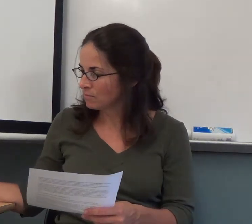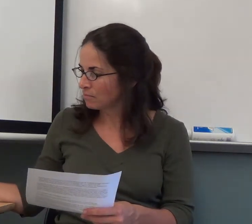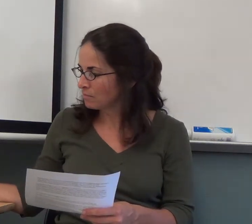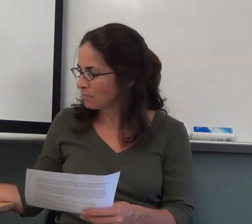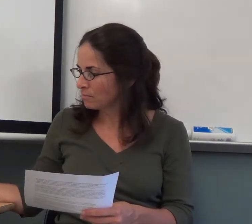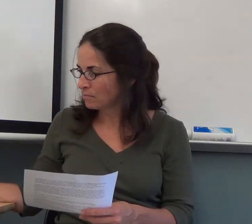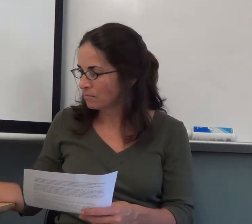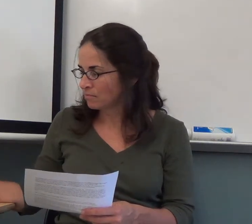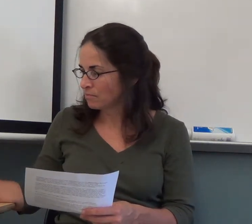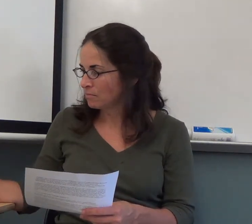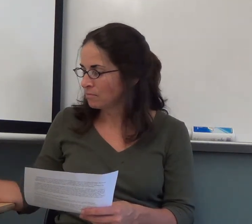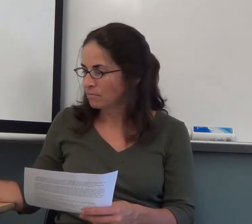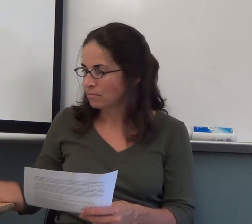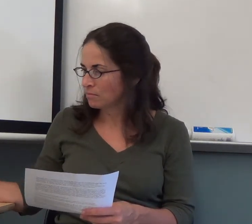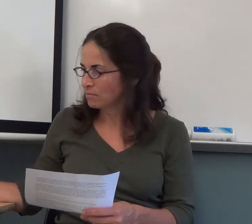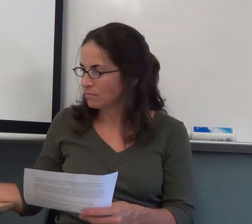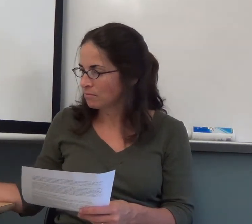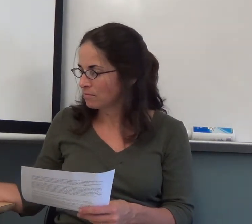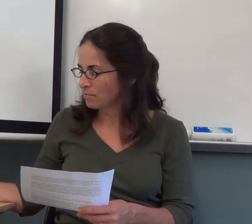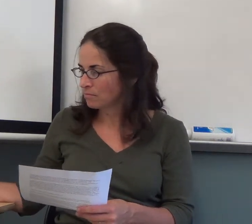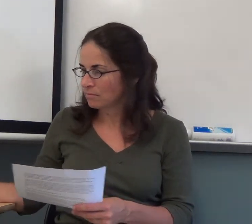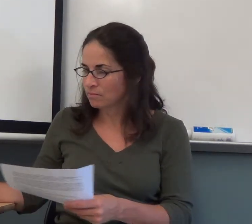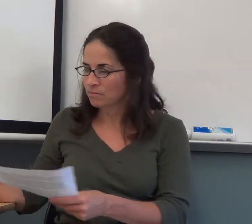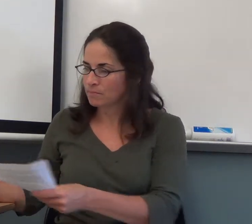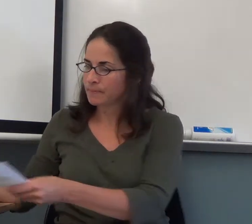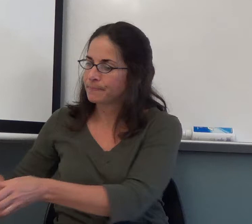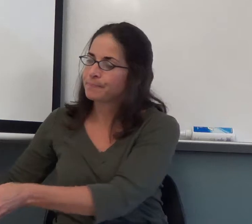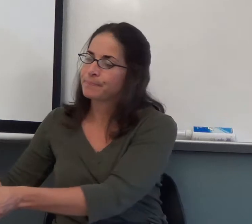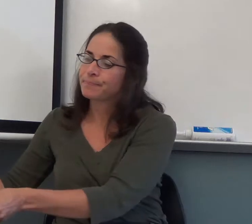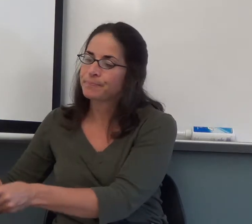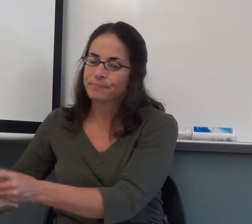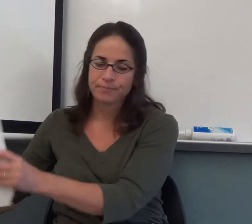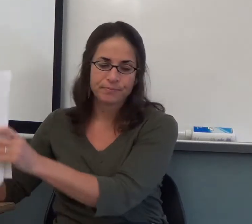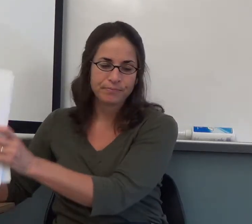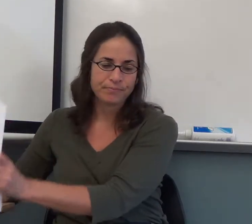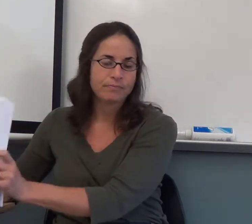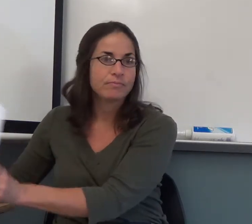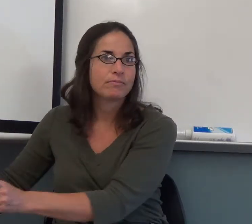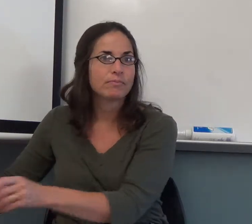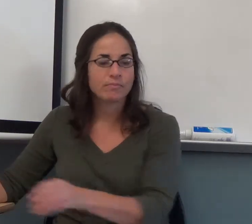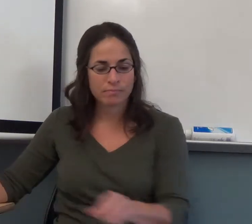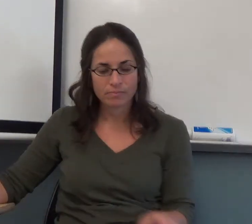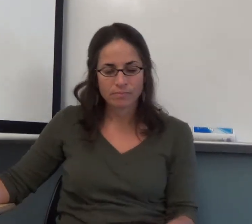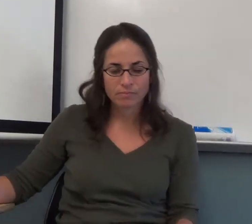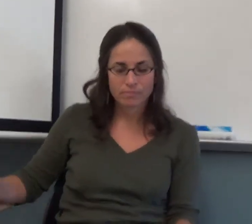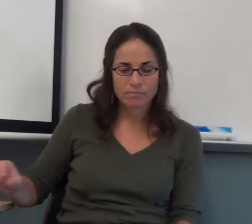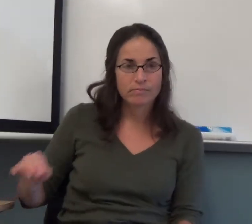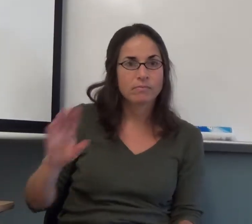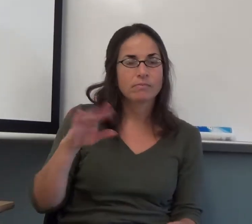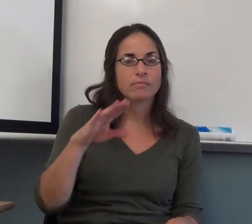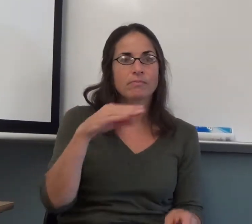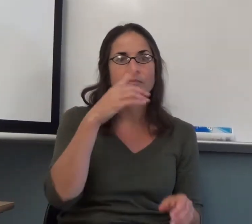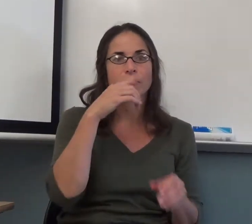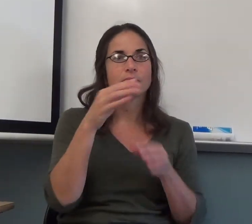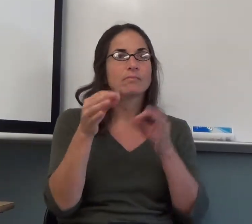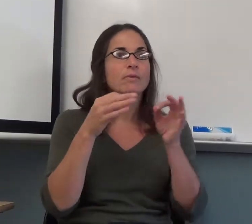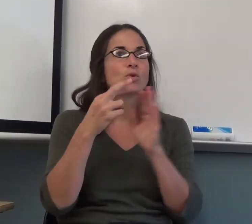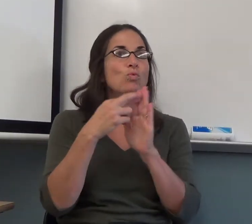so what are our rules with subordinating conjunctions? Who wants to be a super stellar student and remind me? What